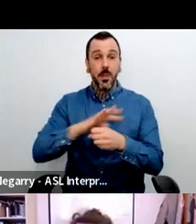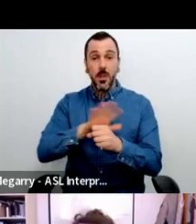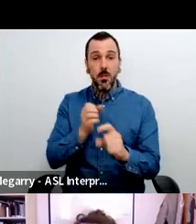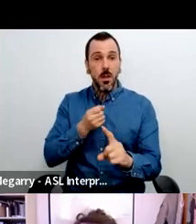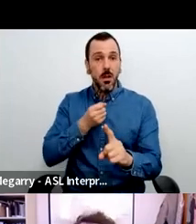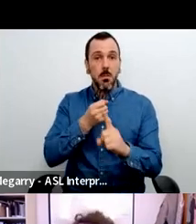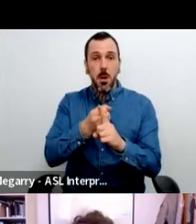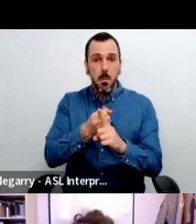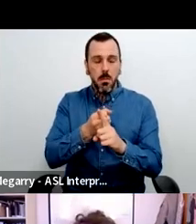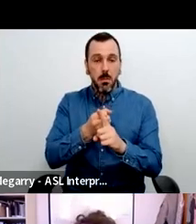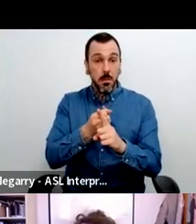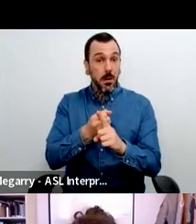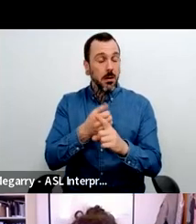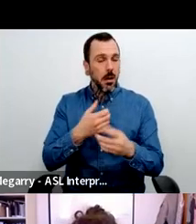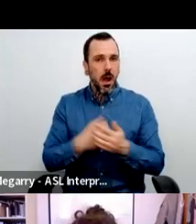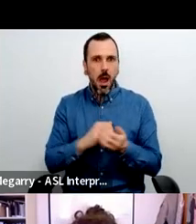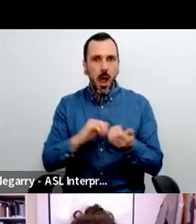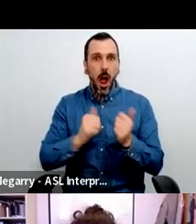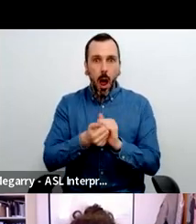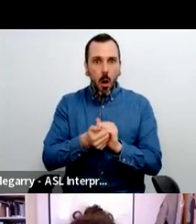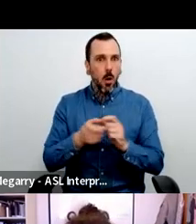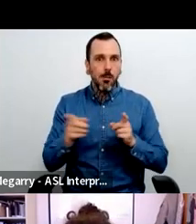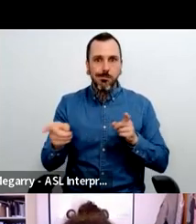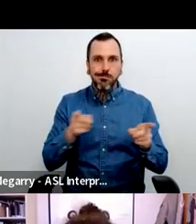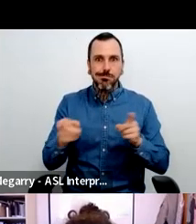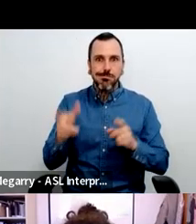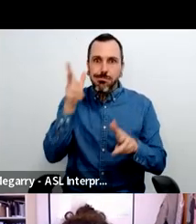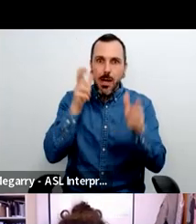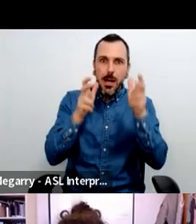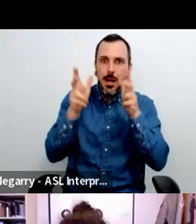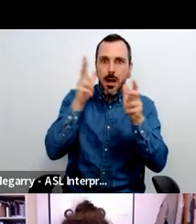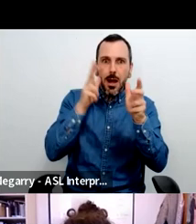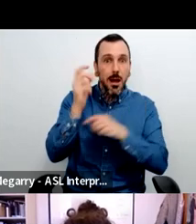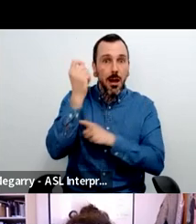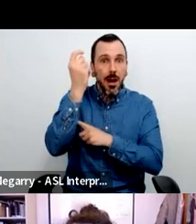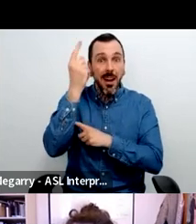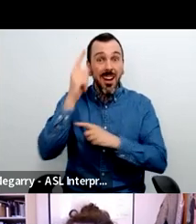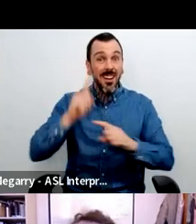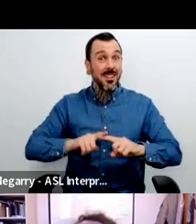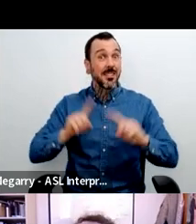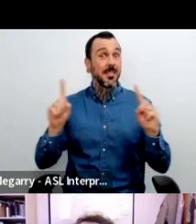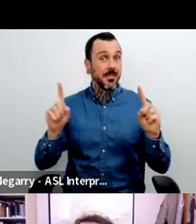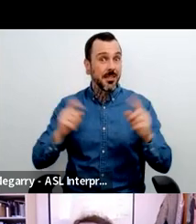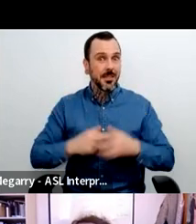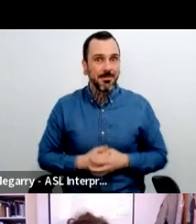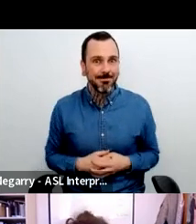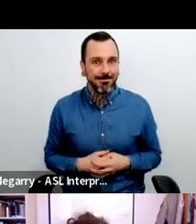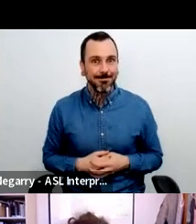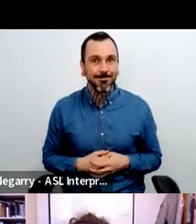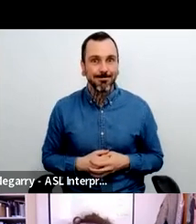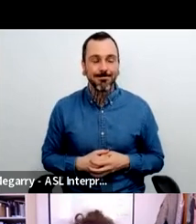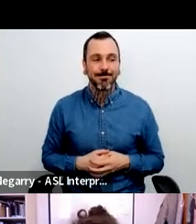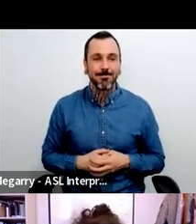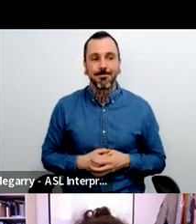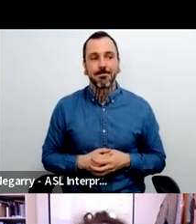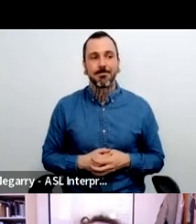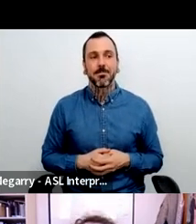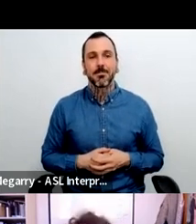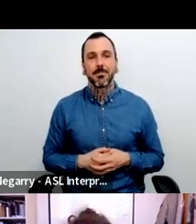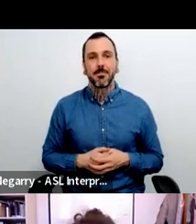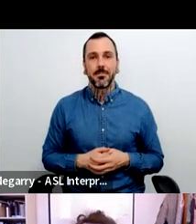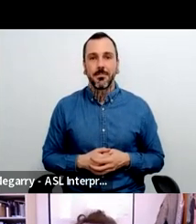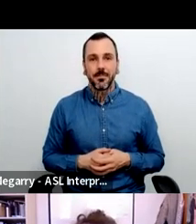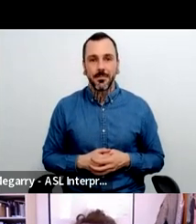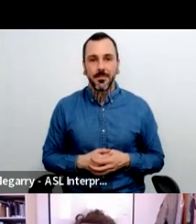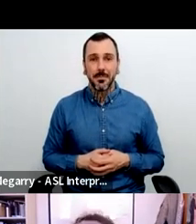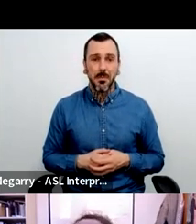broadcast in a different way in French and in English. And I see Gideon's nodding; he was here for that. So, but we're starting to come